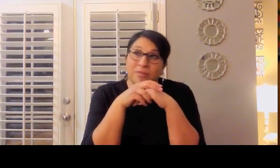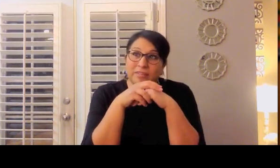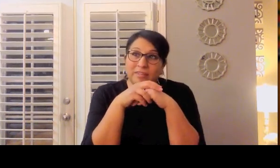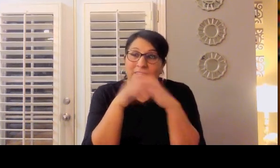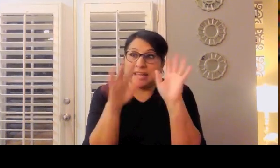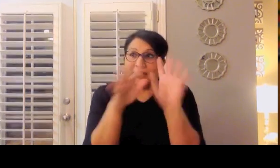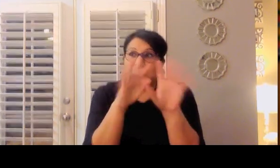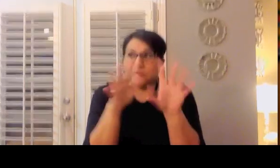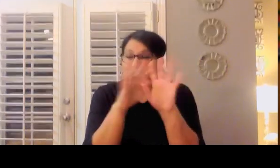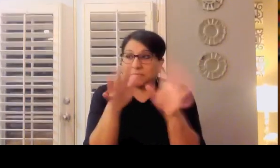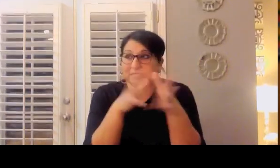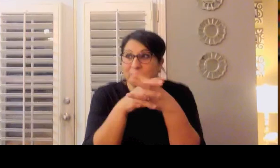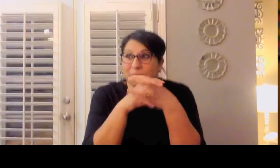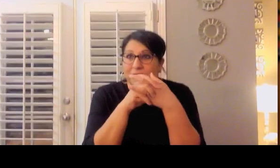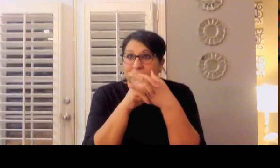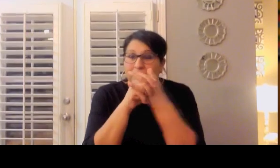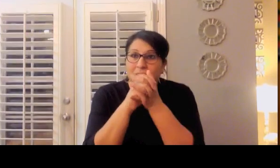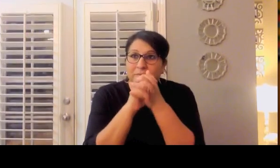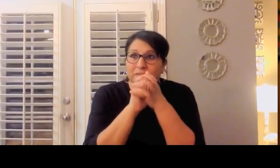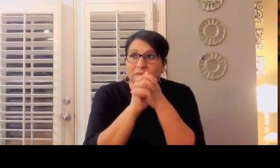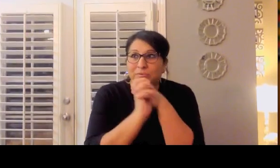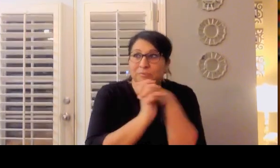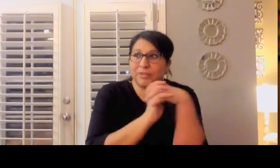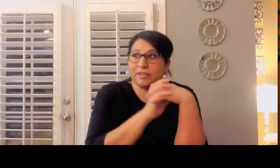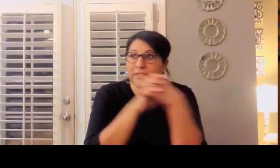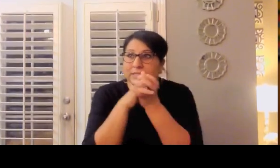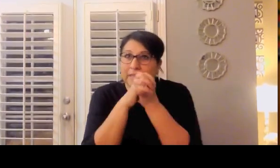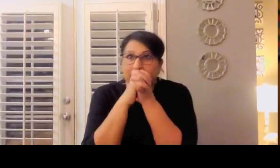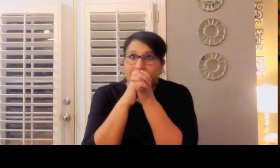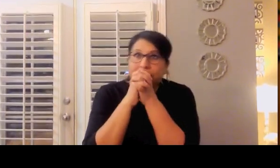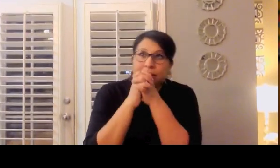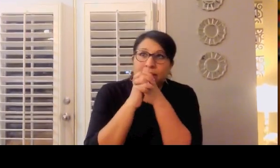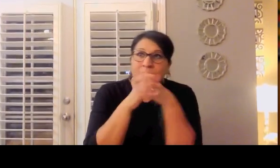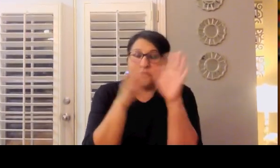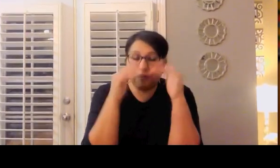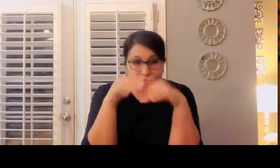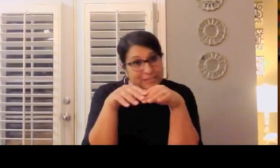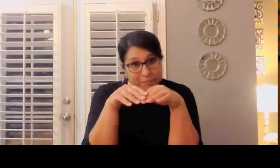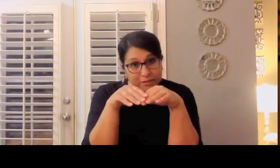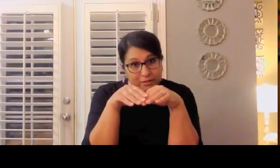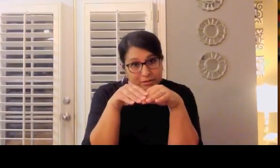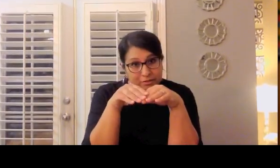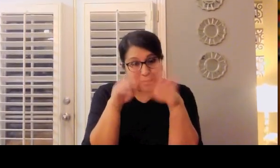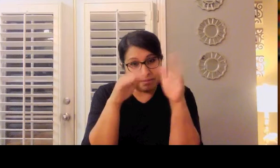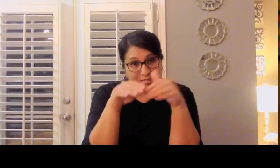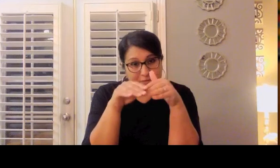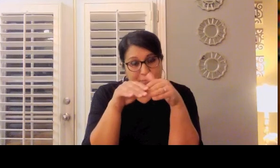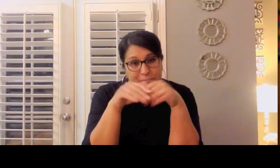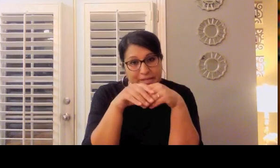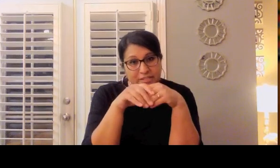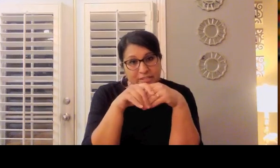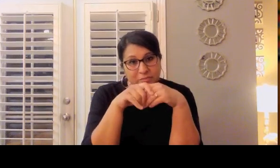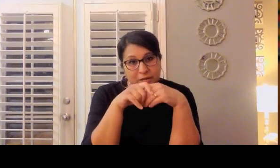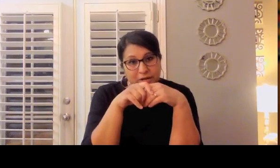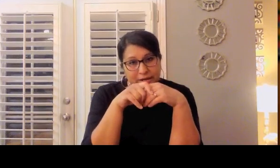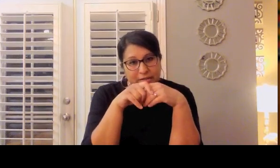I'm not really good at that. I just post my stuff on there. So I would really say through Facebook. Awesome. My business Facebook